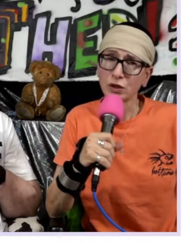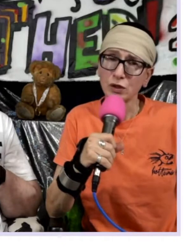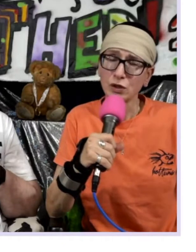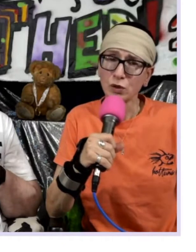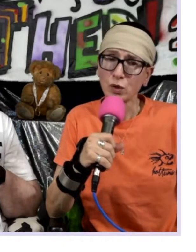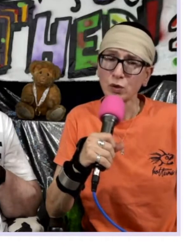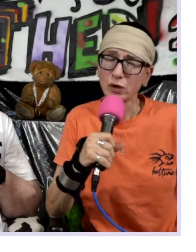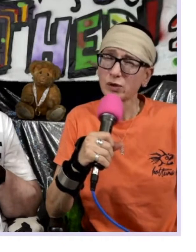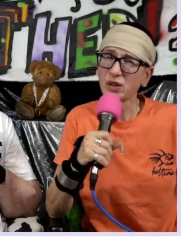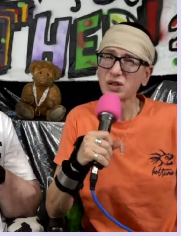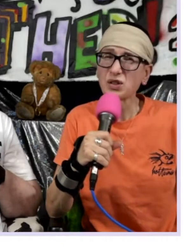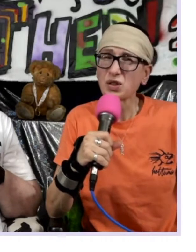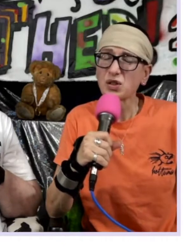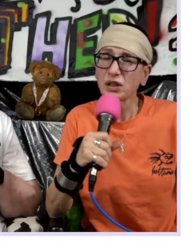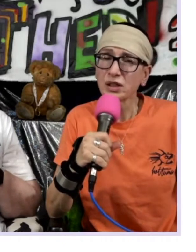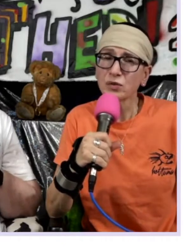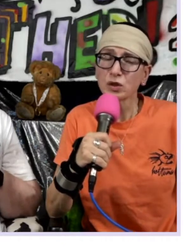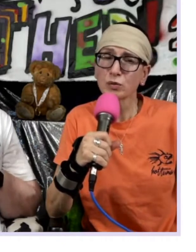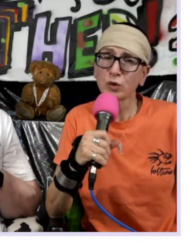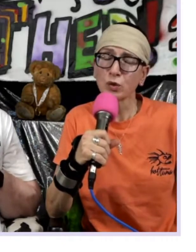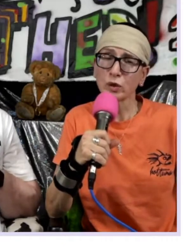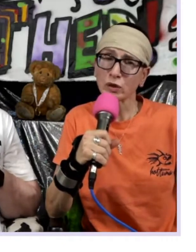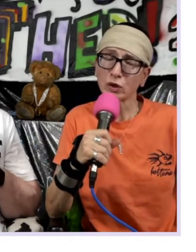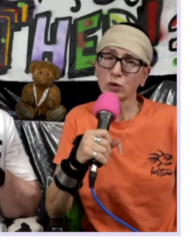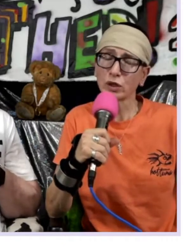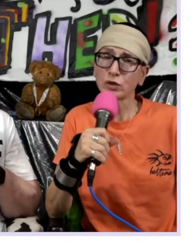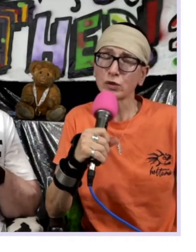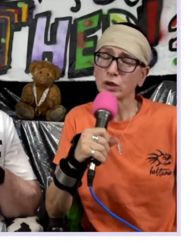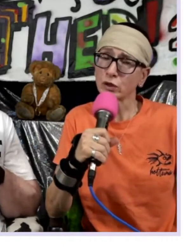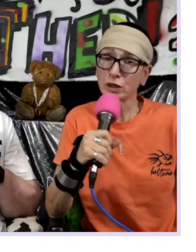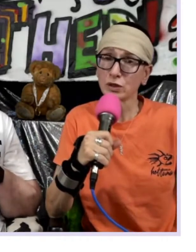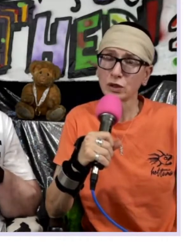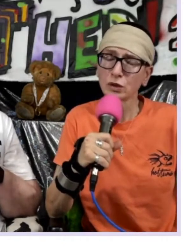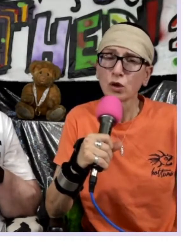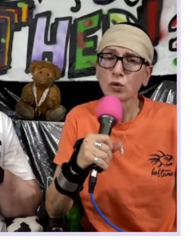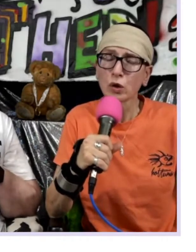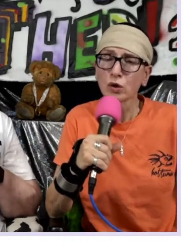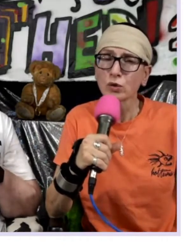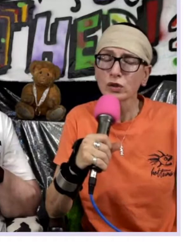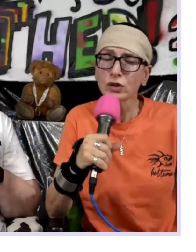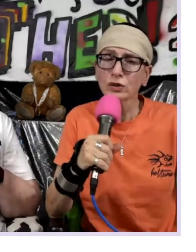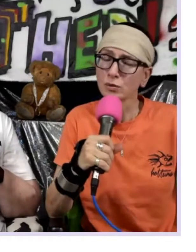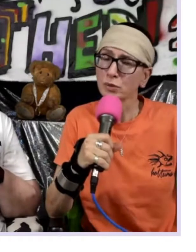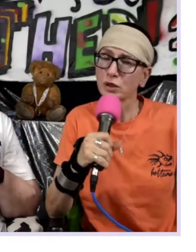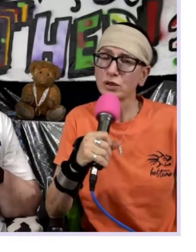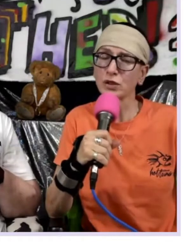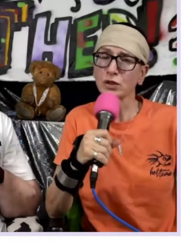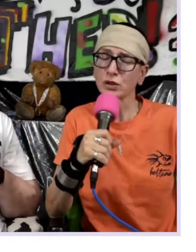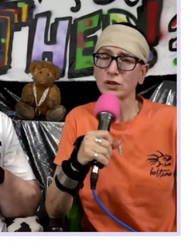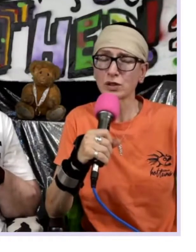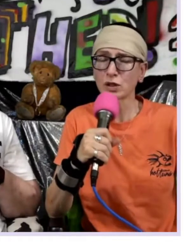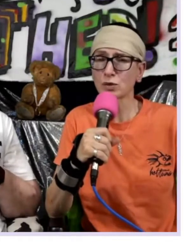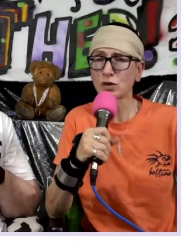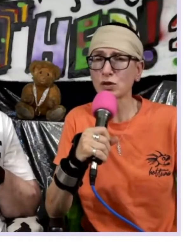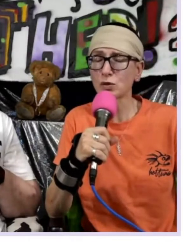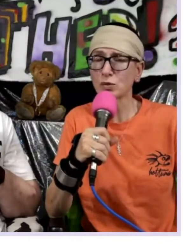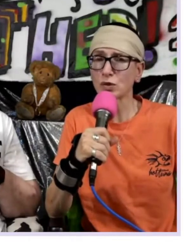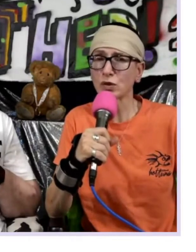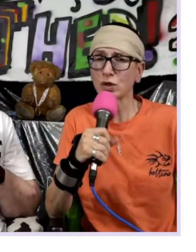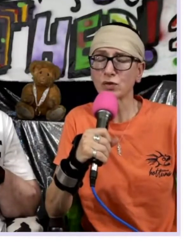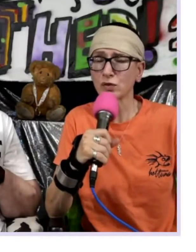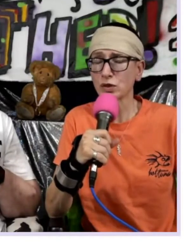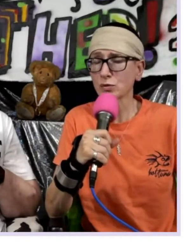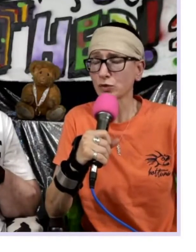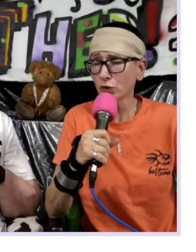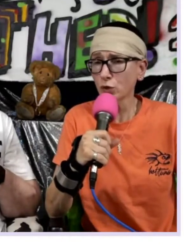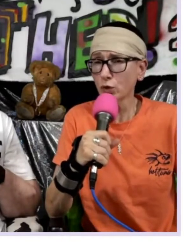testing and so on. I think that's just inevitable when the whole country and indeed the whole world is competing to set up systems that